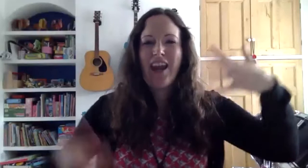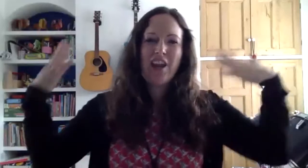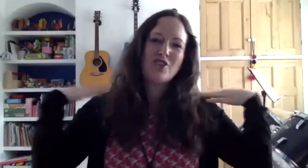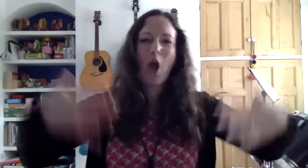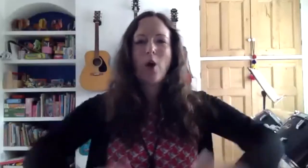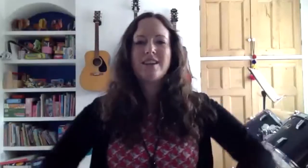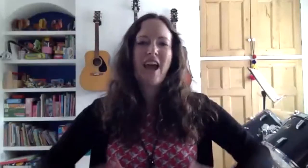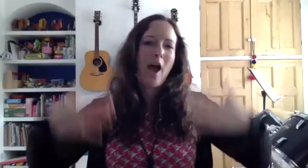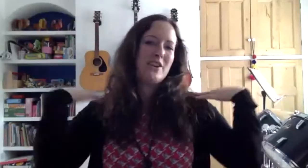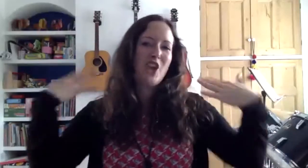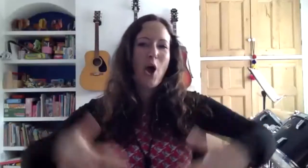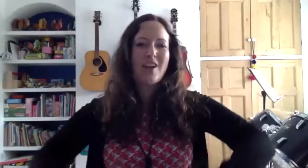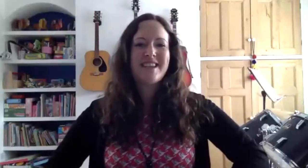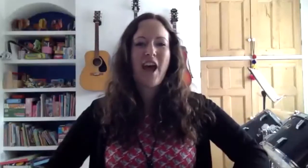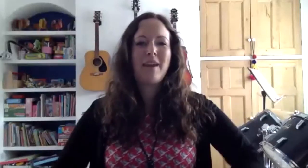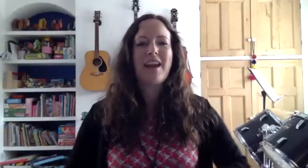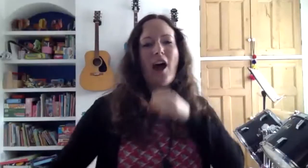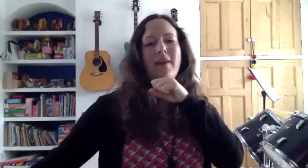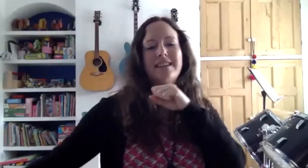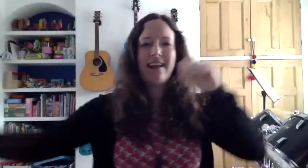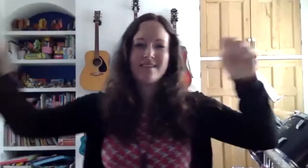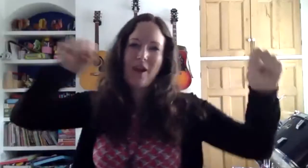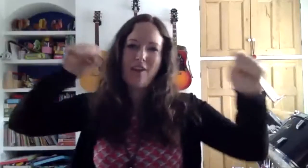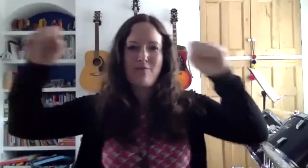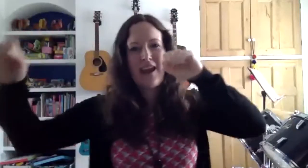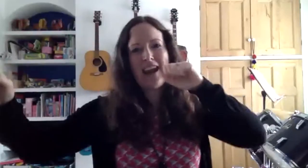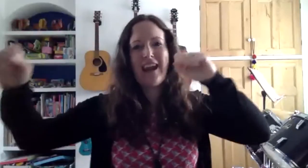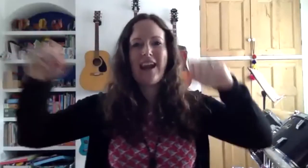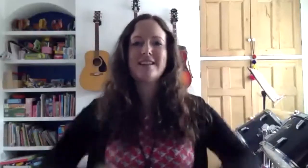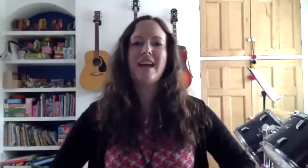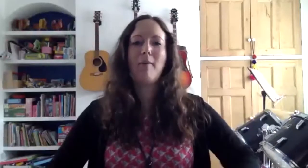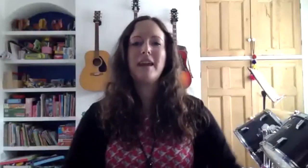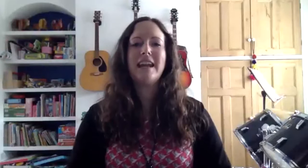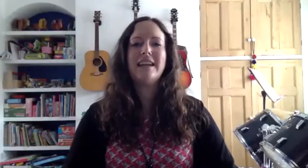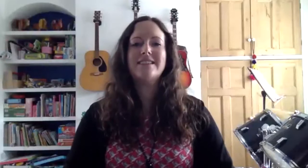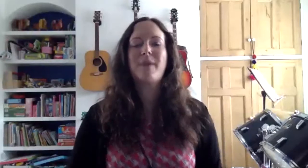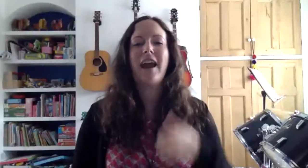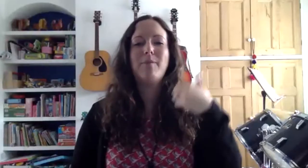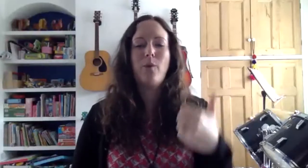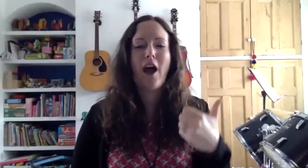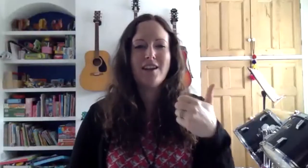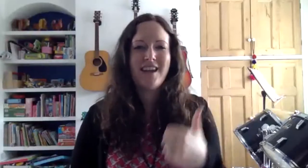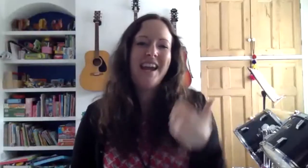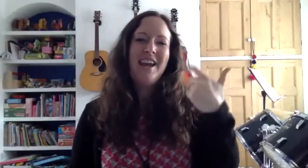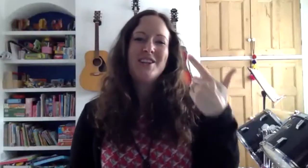2, 3, shoulders, tummy, shoulders, tummy, come and dance with me. Tummy, knees, baby,